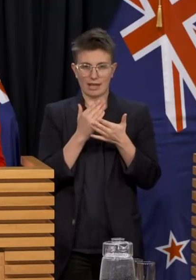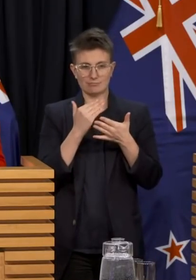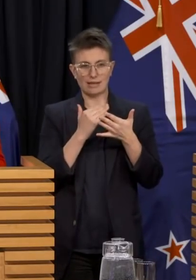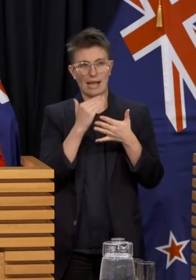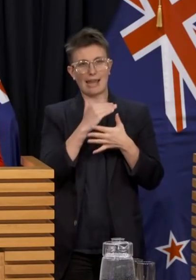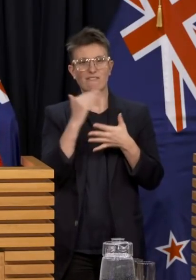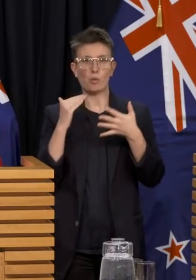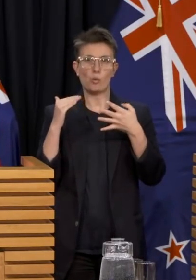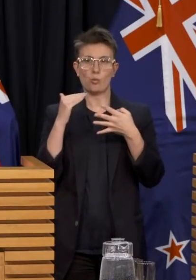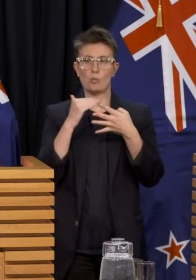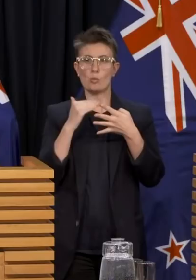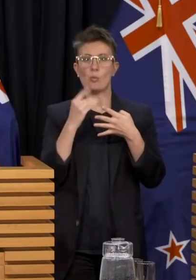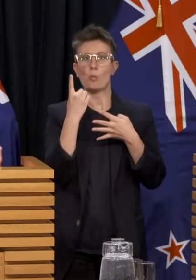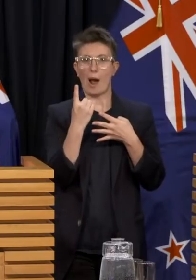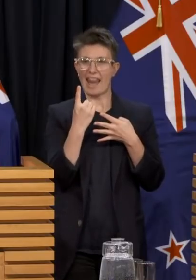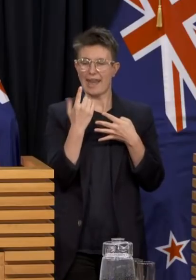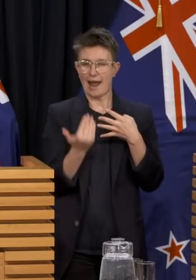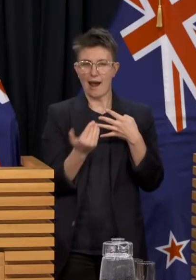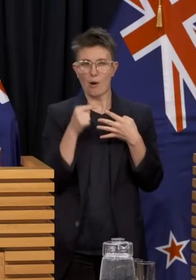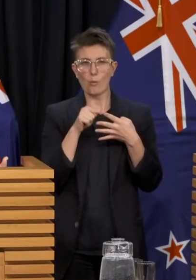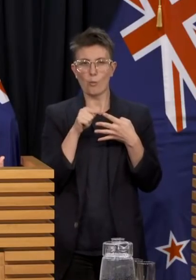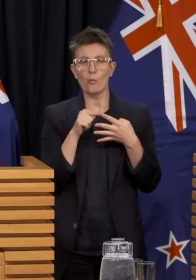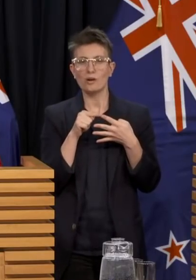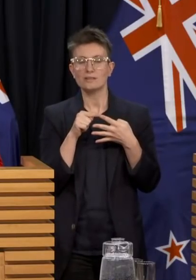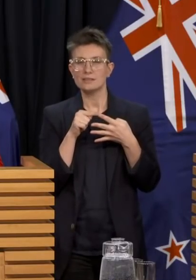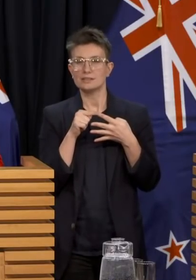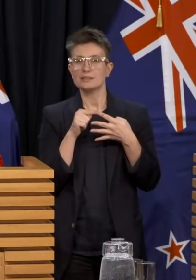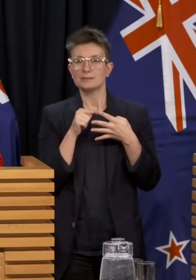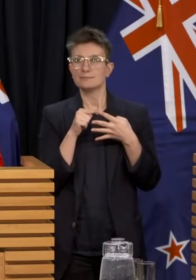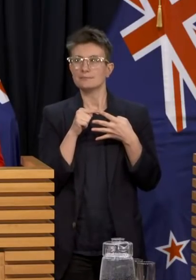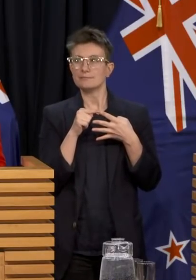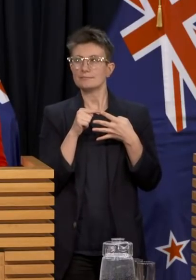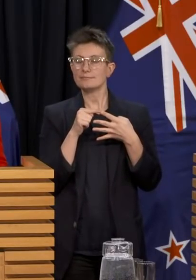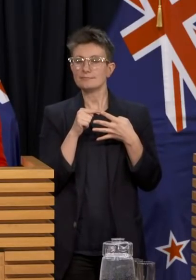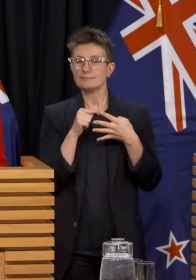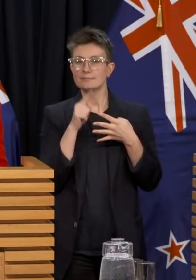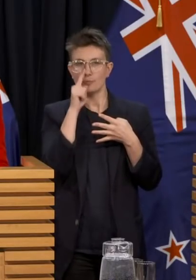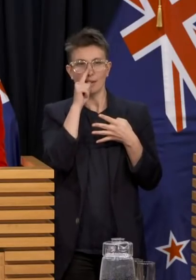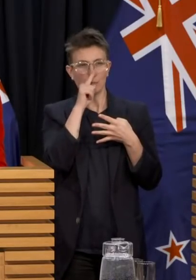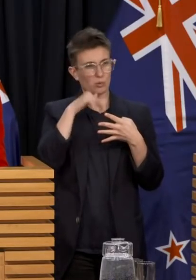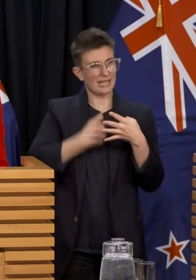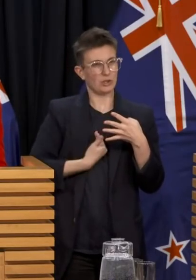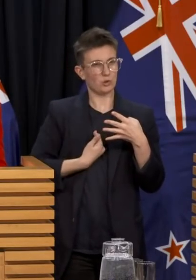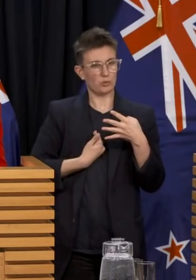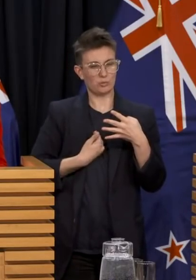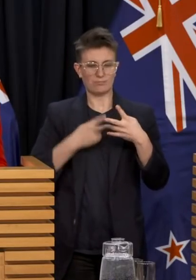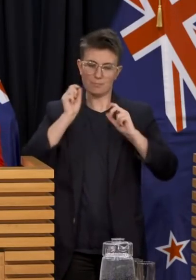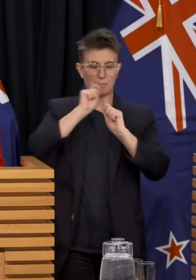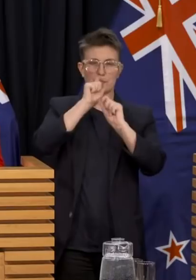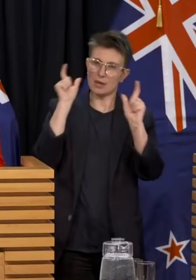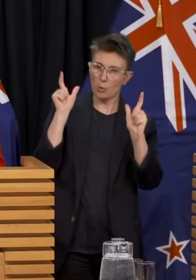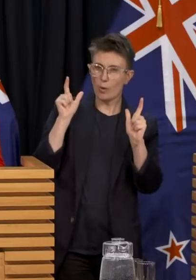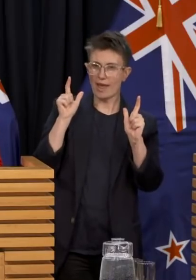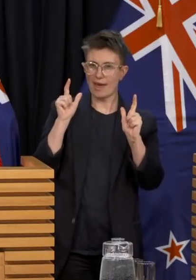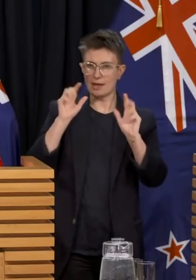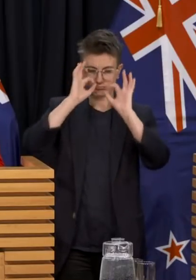they stay home, that they keep up those personal hygiene measures, and of course if they have those symptoms that fall into that